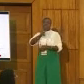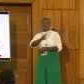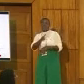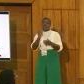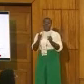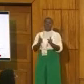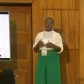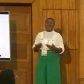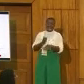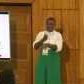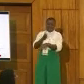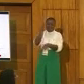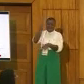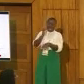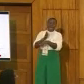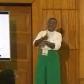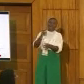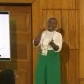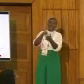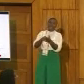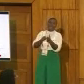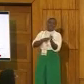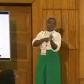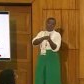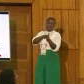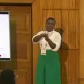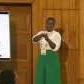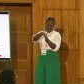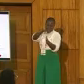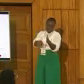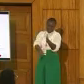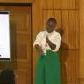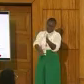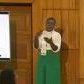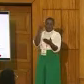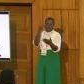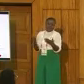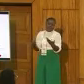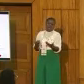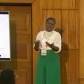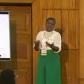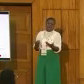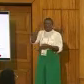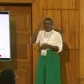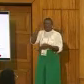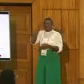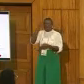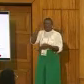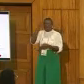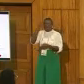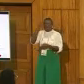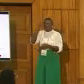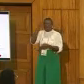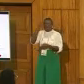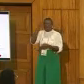suppression after implementation lower? But a number of reasons would have contributed to that. Number of reasons such as, like I mentioned, economic challenges,